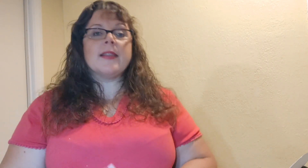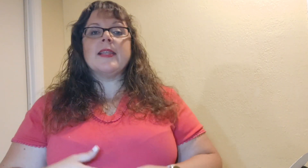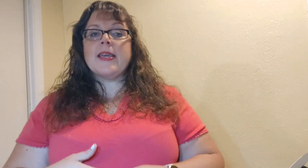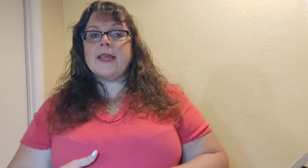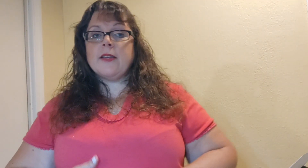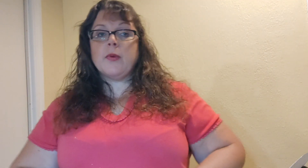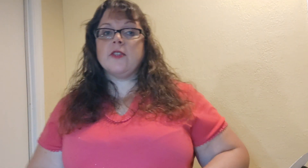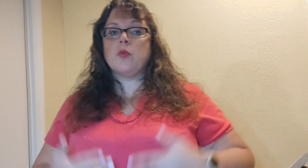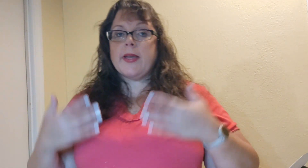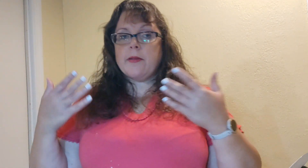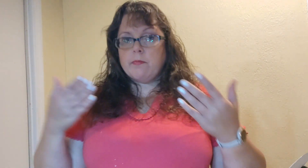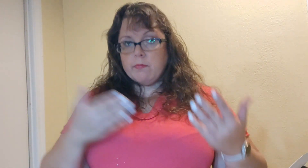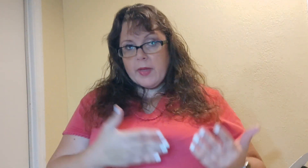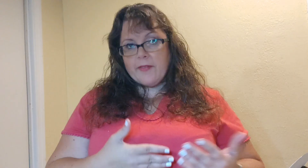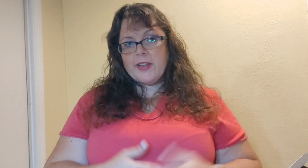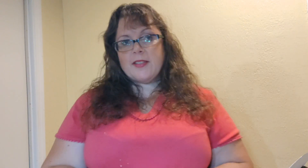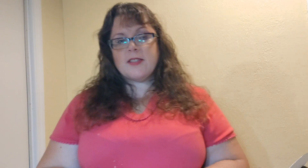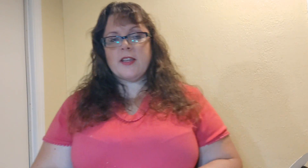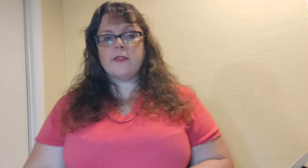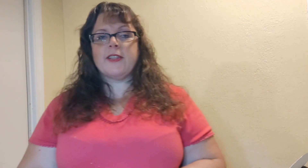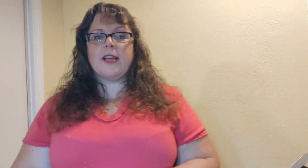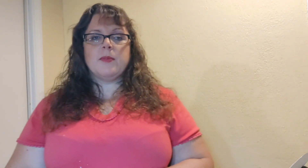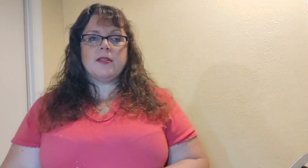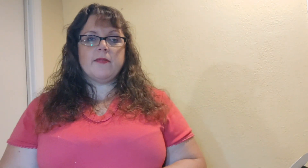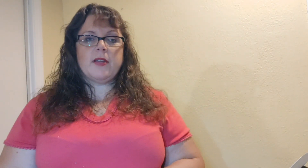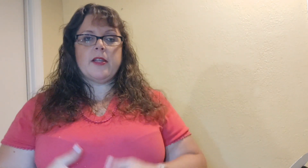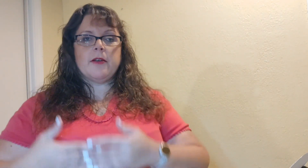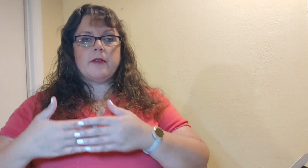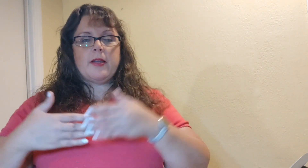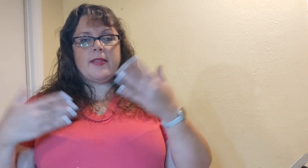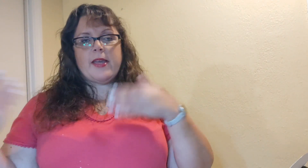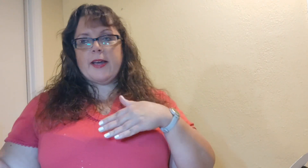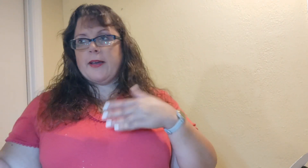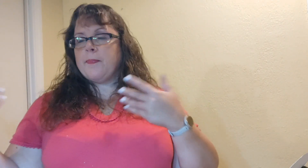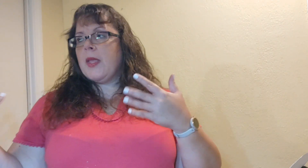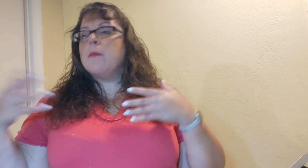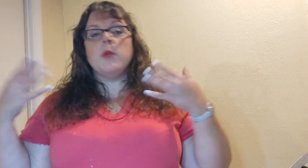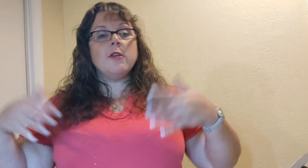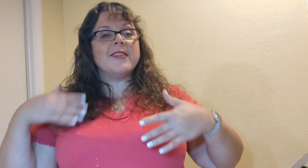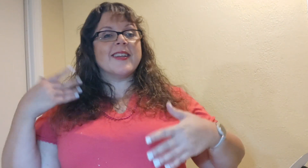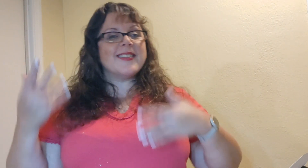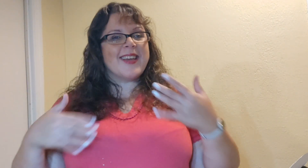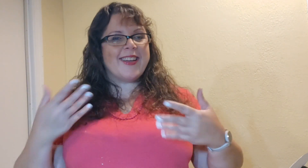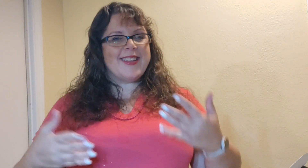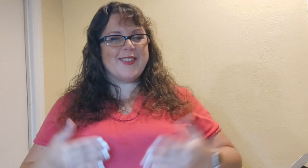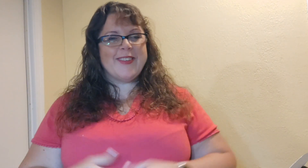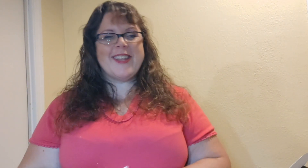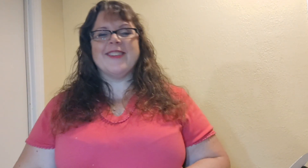Then lead, which we have done this several times in the video, in the music signing videos.